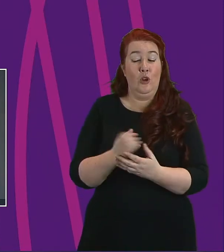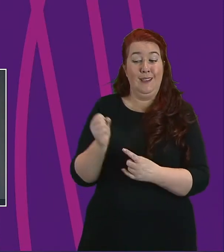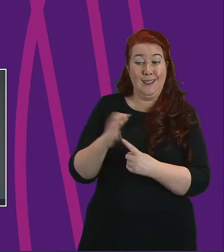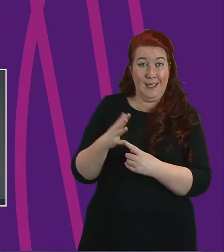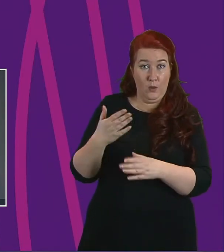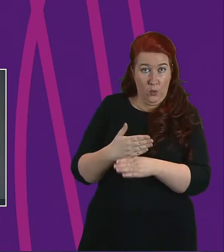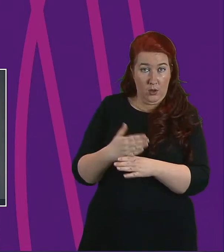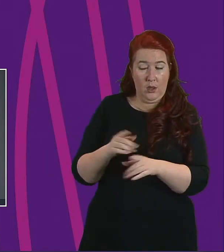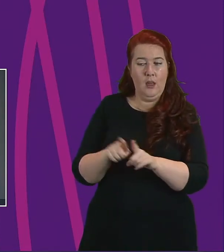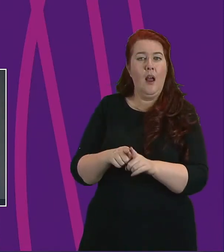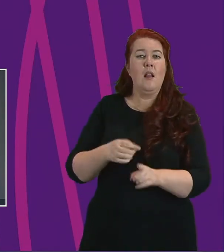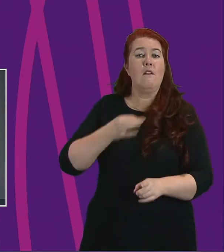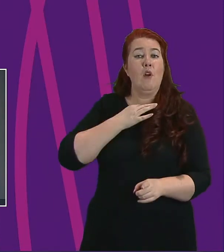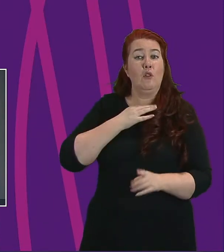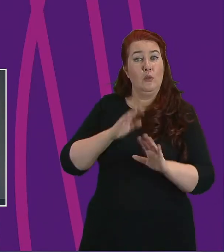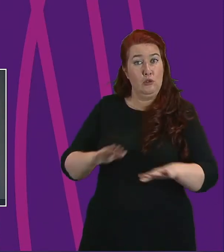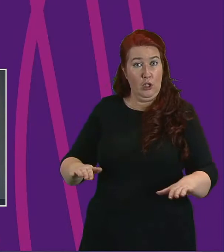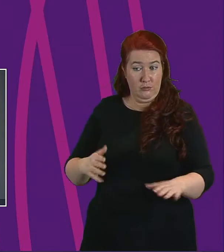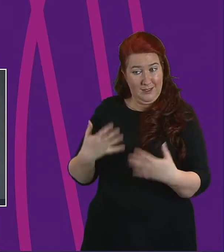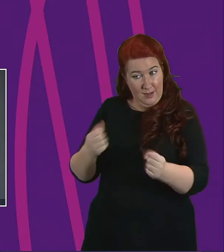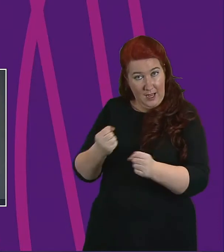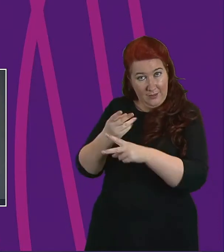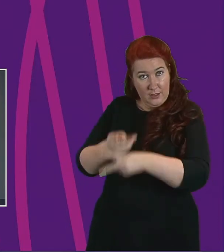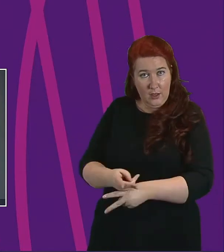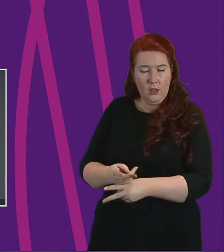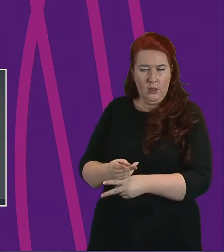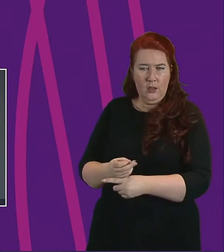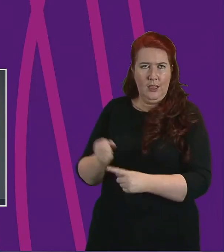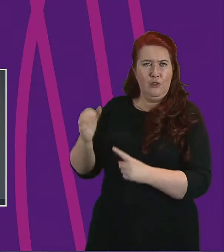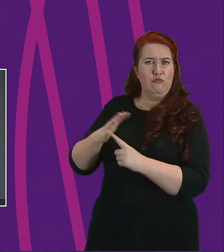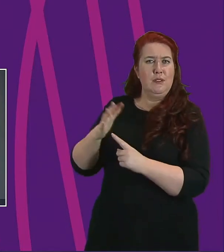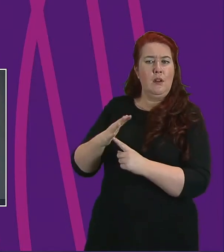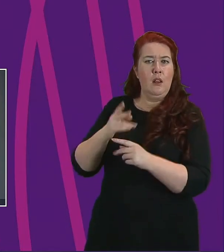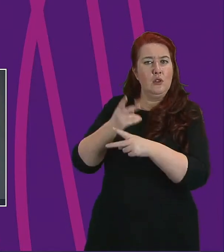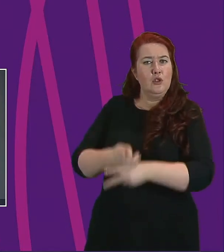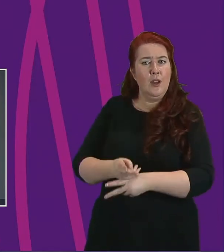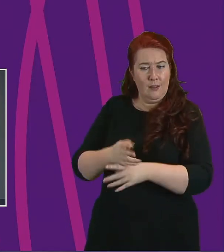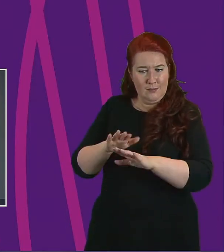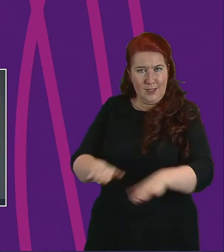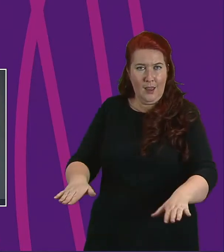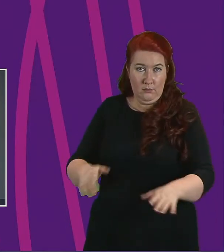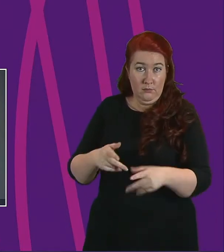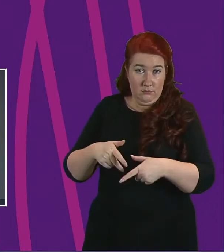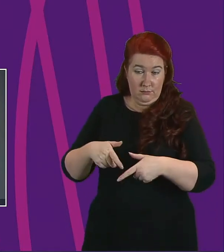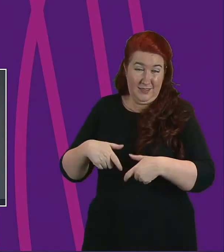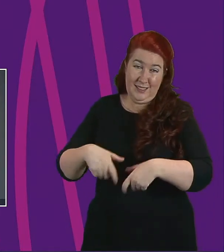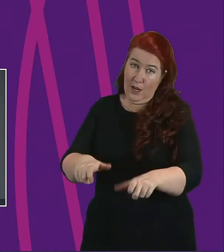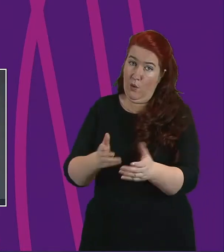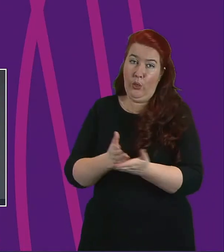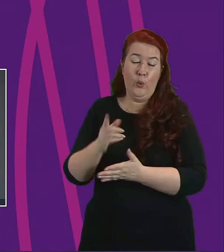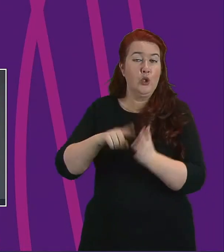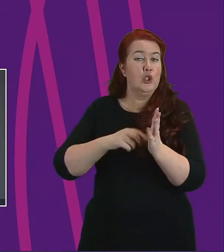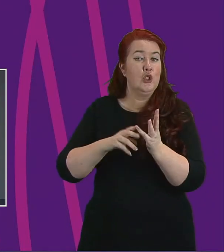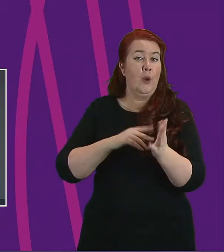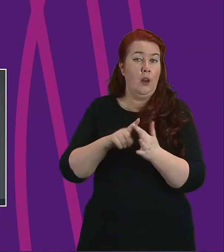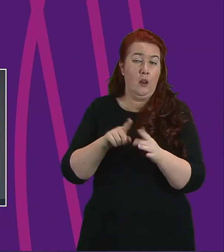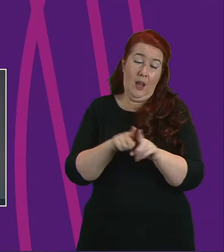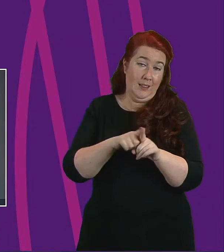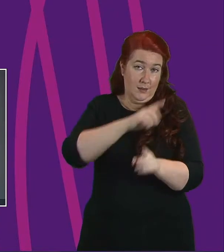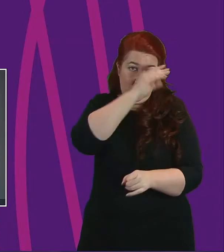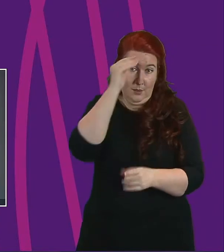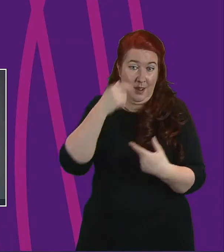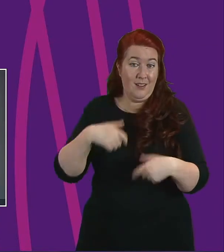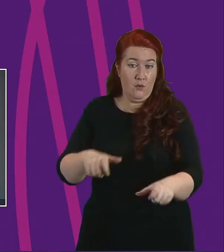vulnerable children, critical childcare will continue throughout June and the summer break. As recovery progresses, the use